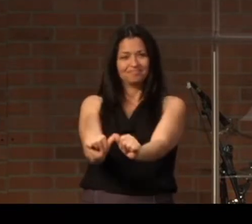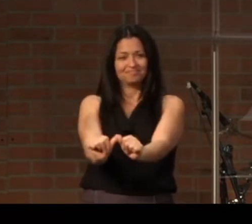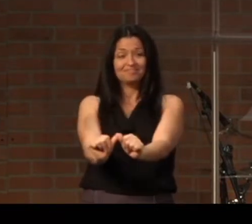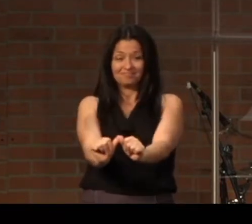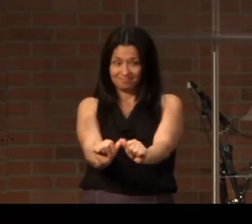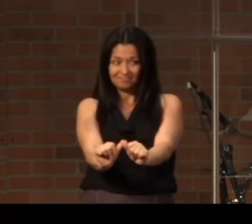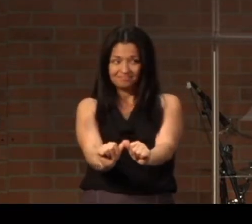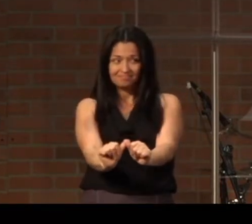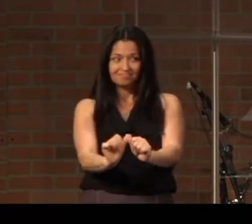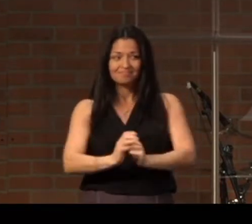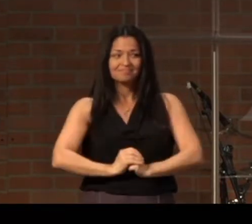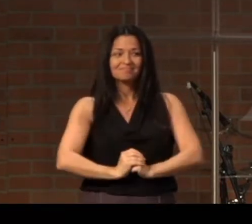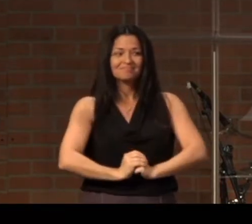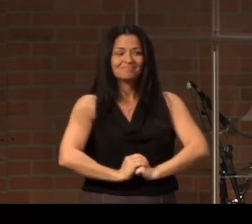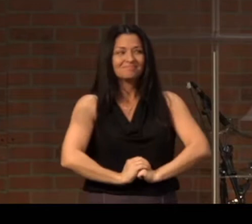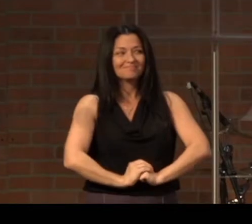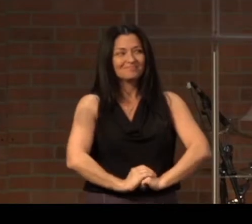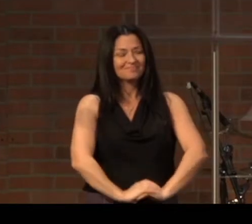I mean,